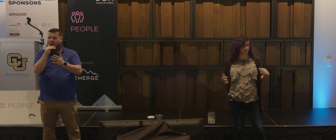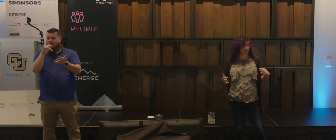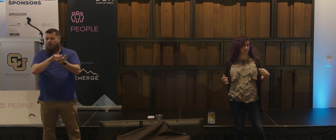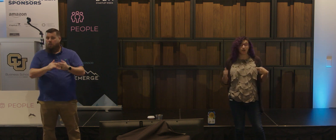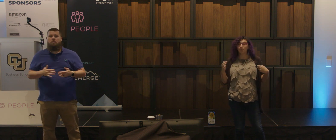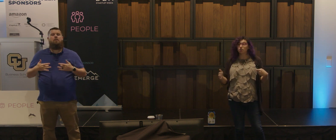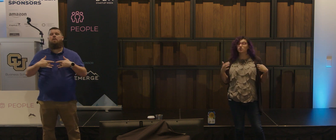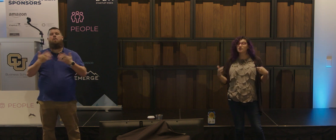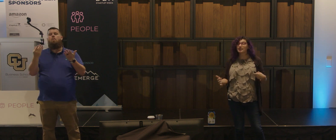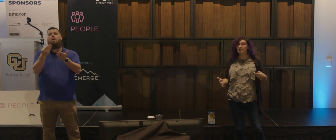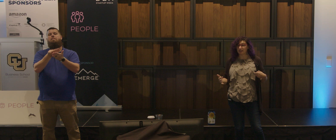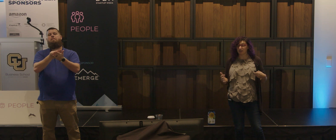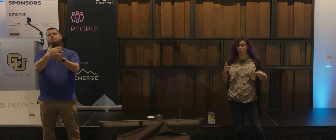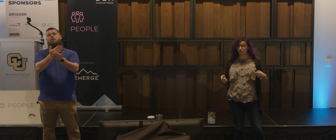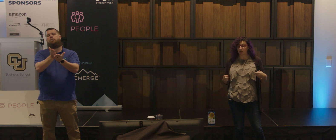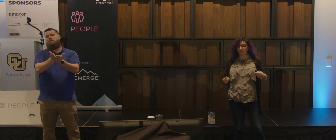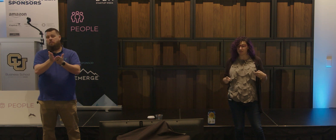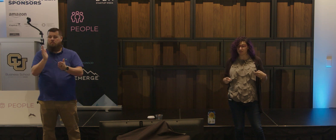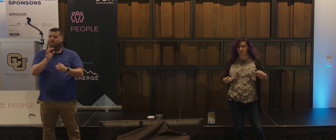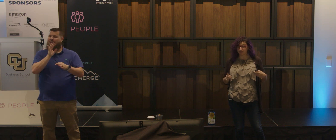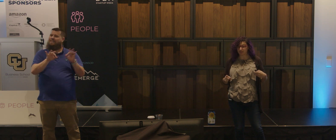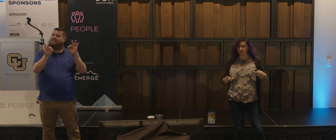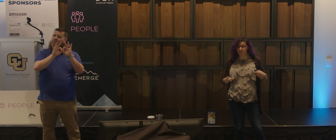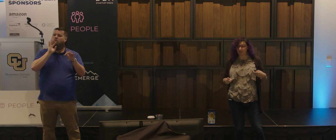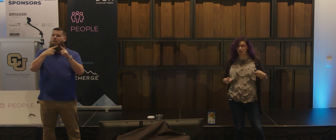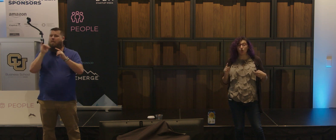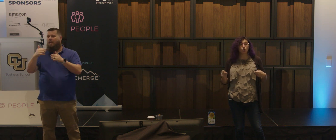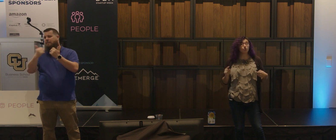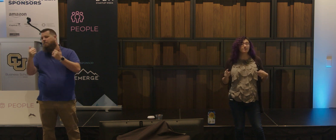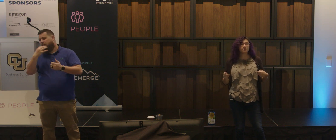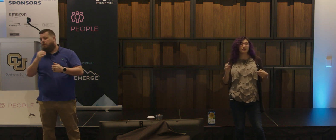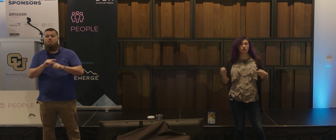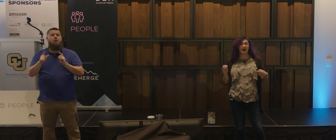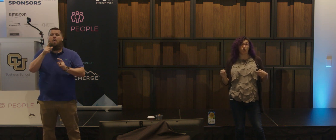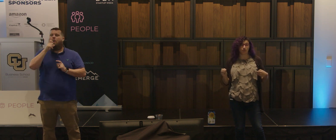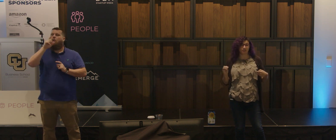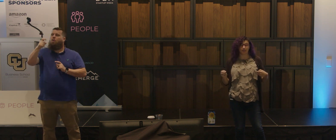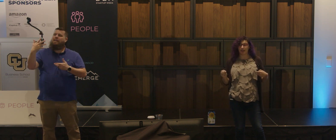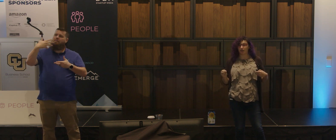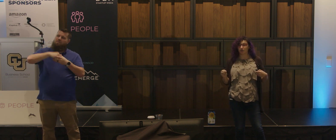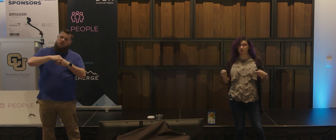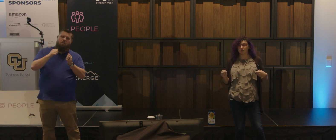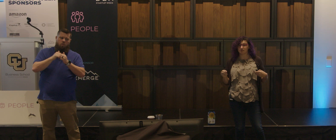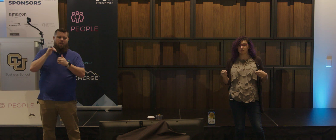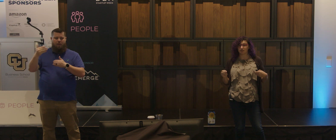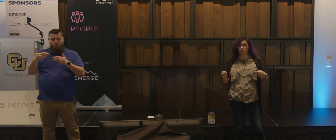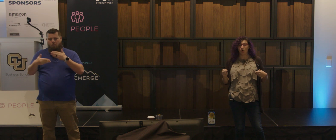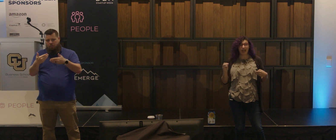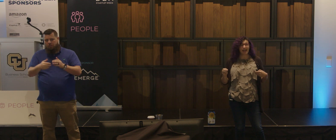budget? Budget is key, and we'll talk about this as a separate thing here in a second. Who needs to be involved in the hiring